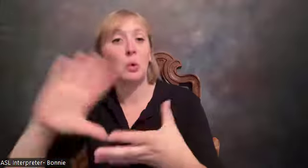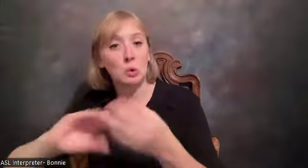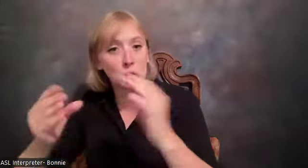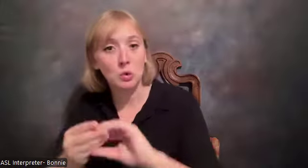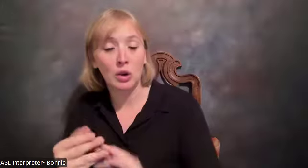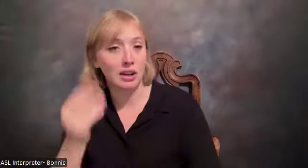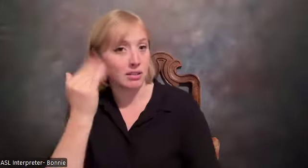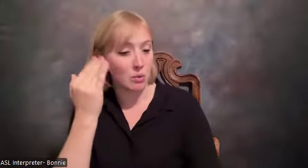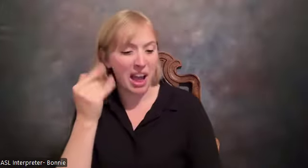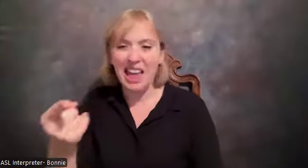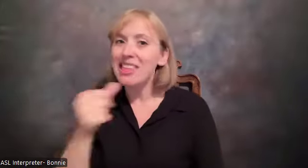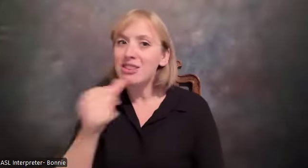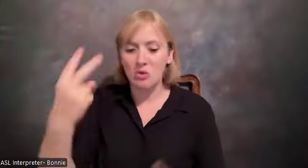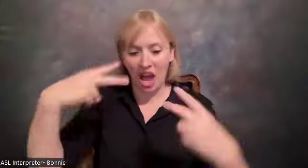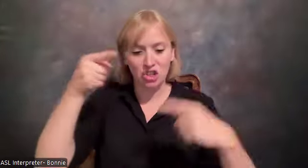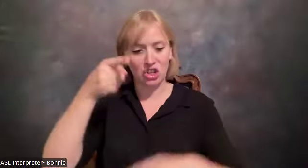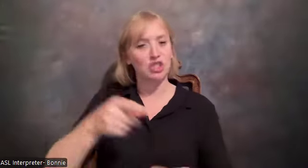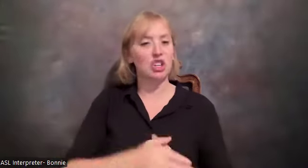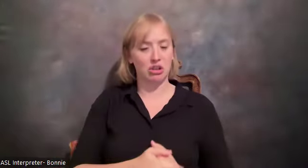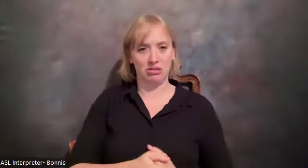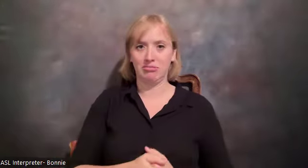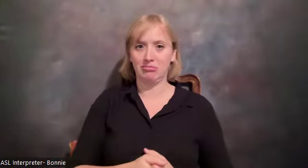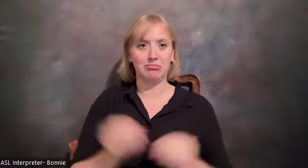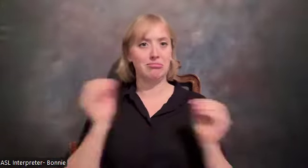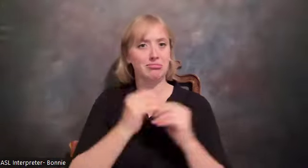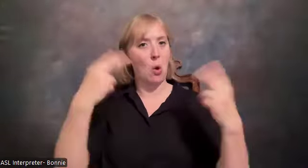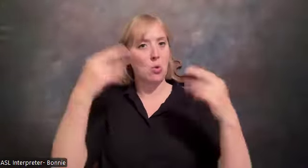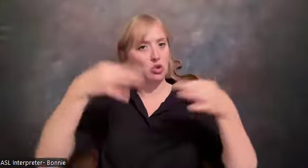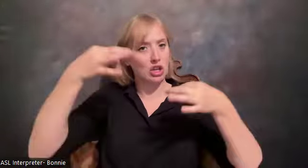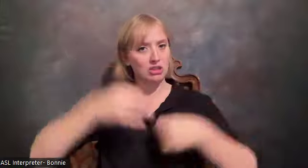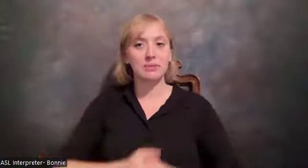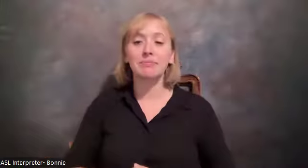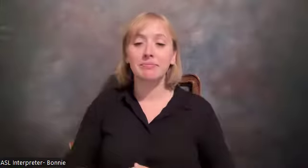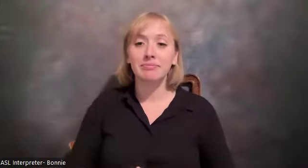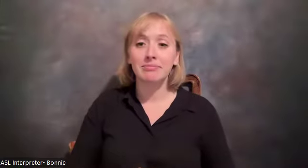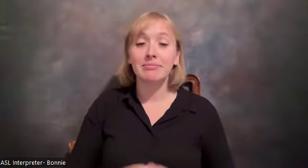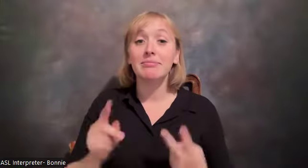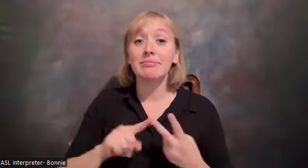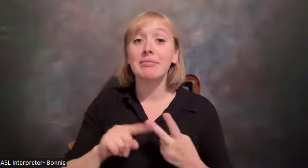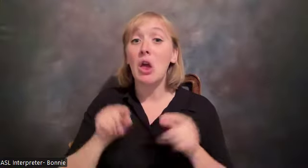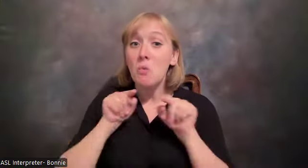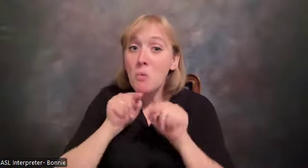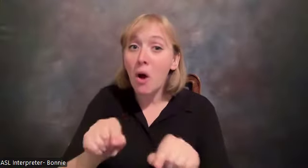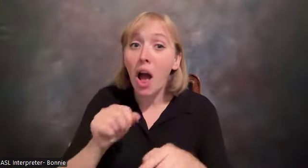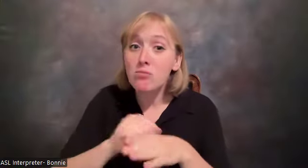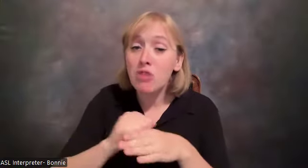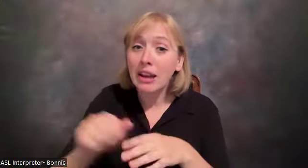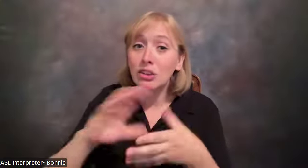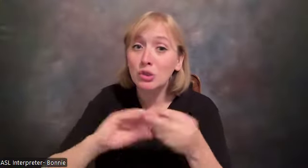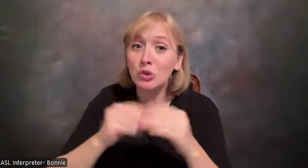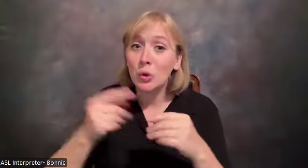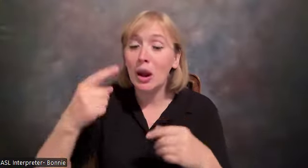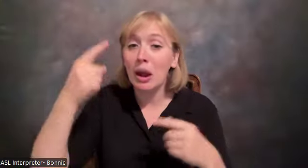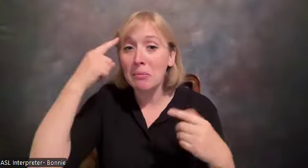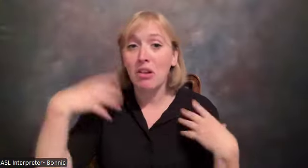Why? Because they don't judge you in the mental institution at all. They don't. And while you're practicing your story there, if some